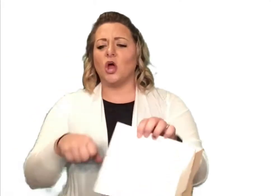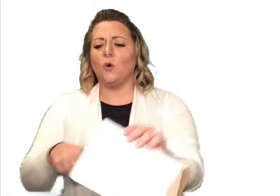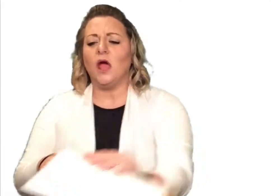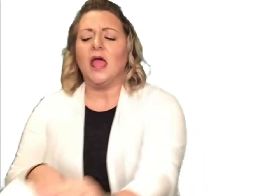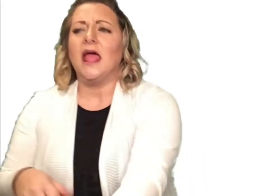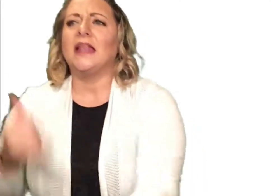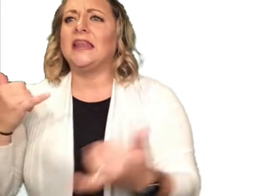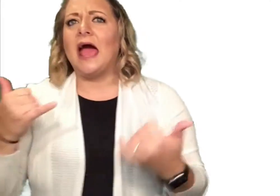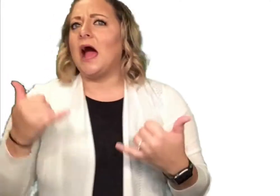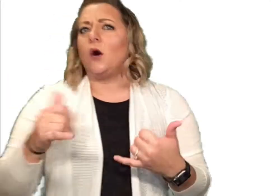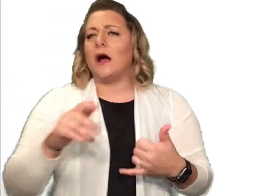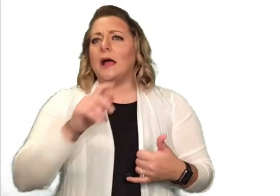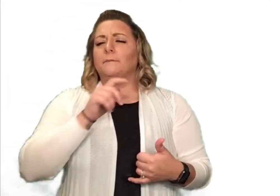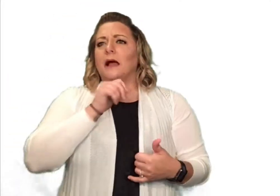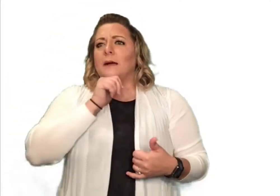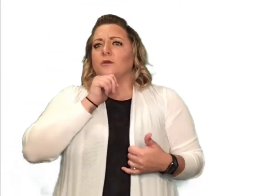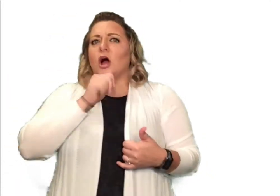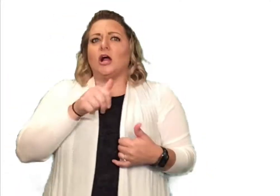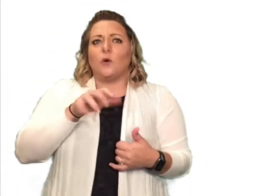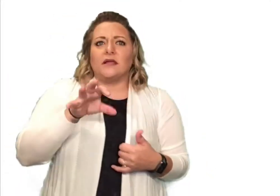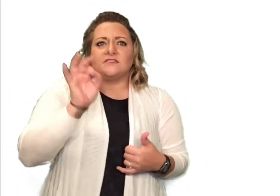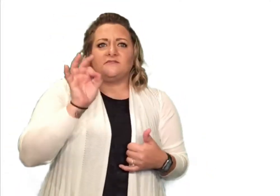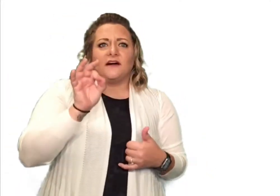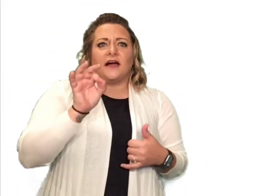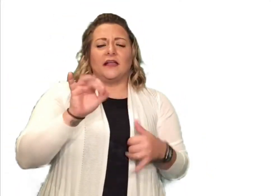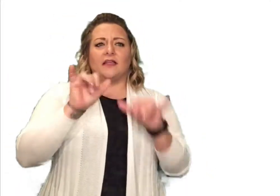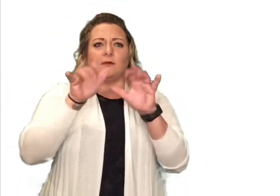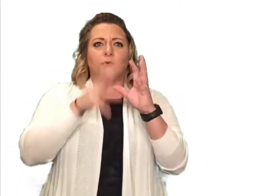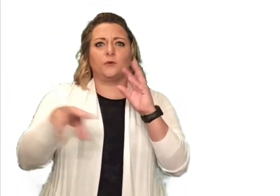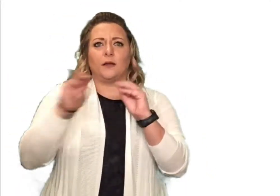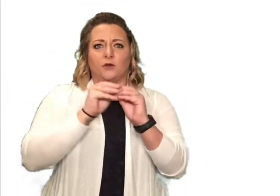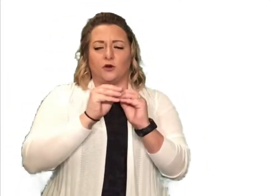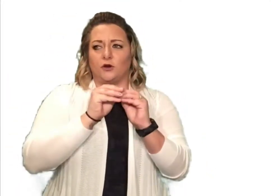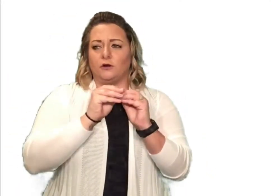So now I'm not going to find the parameter.